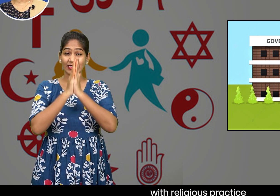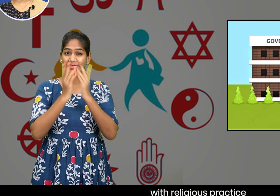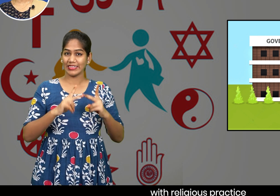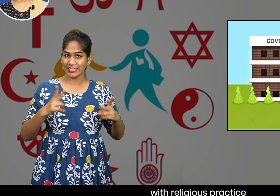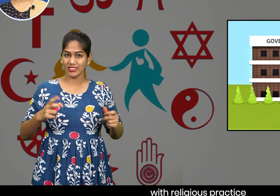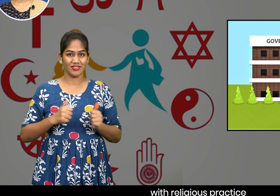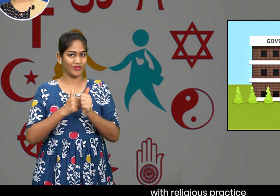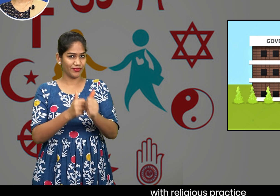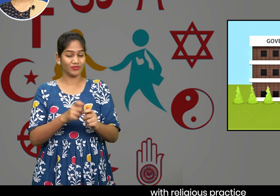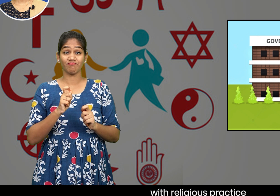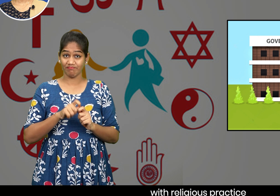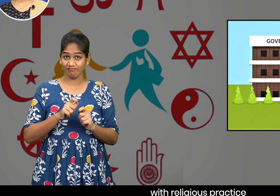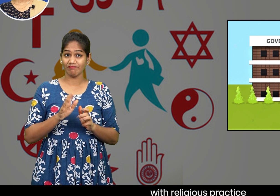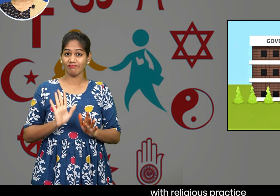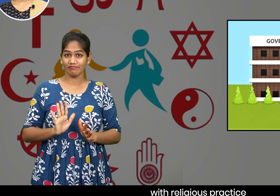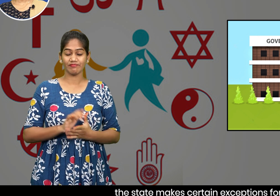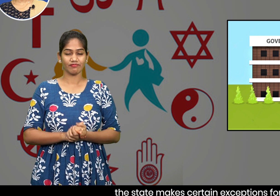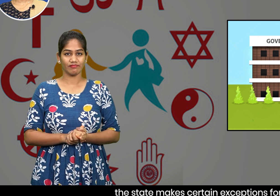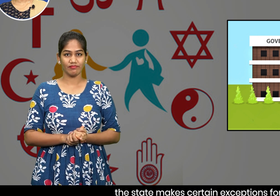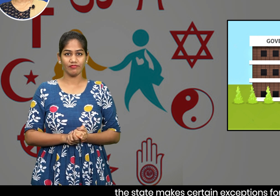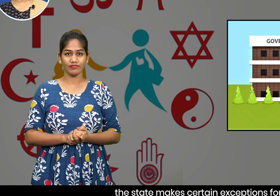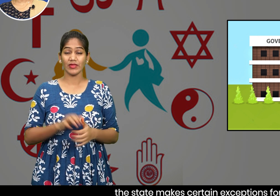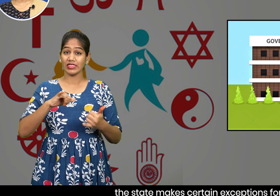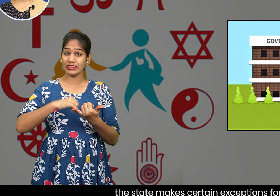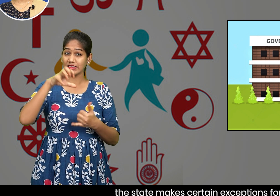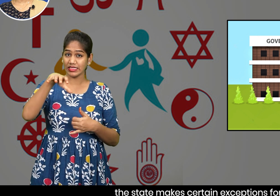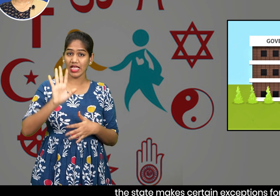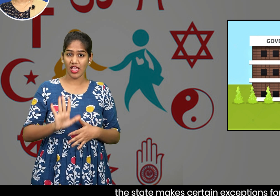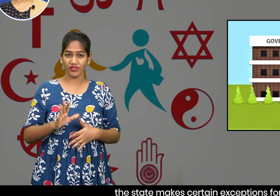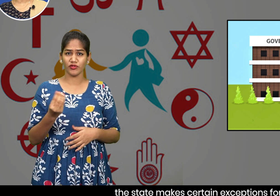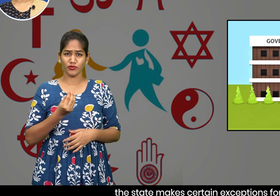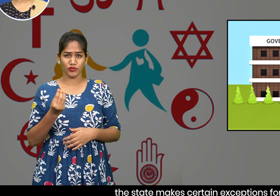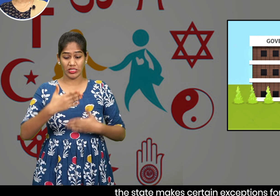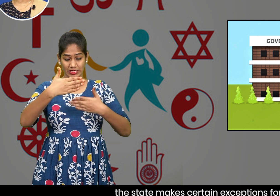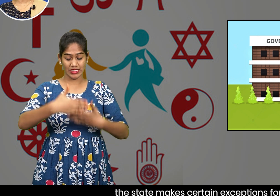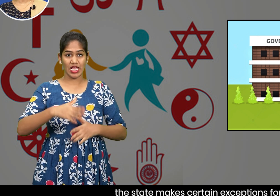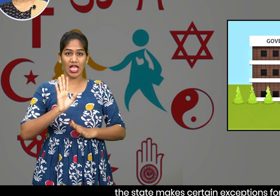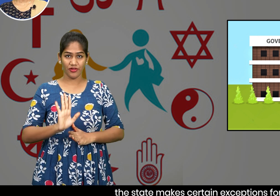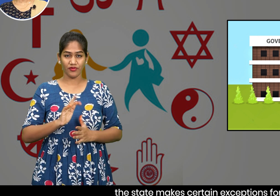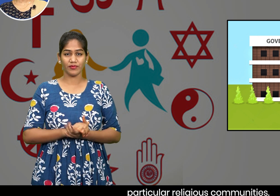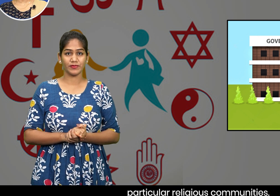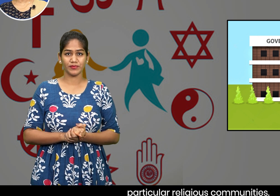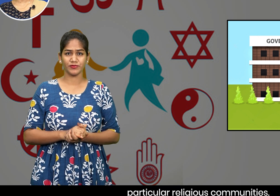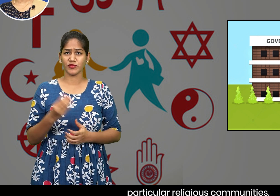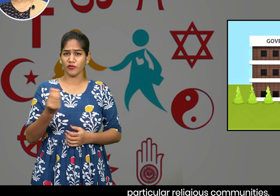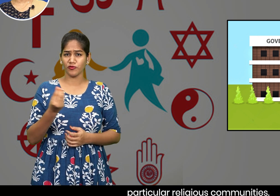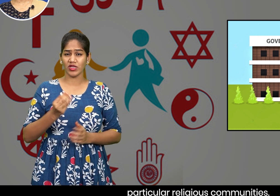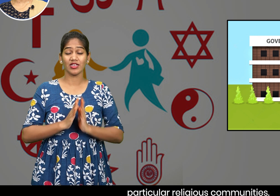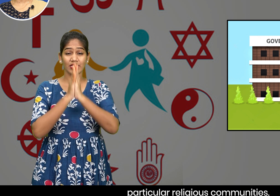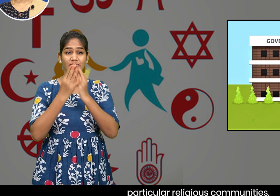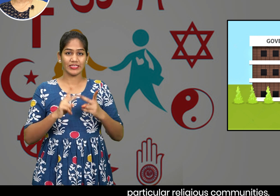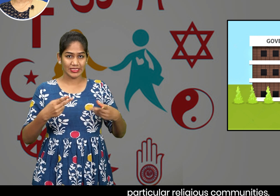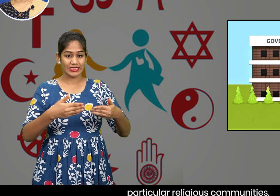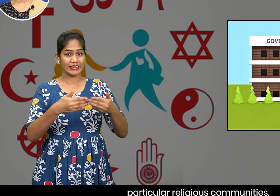religious practice, the state makes certain exceptions for particular